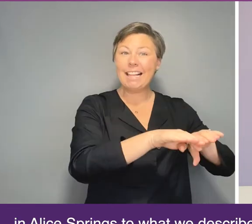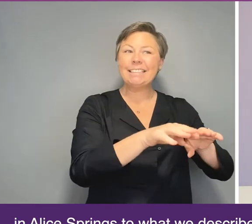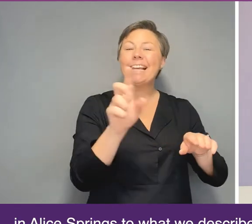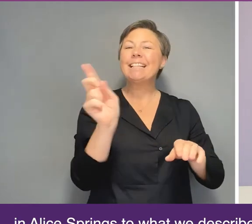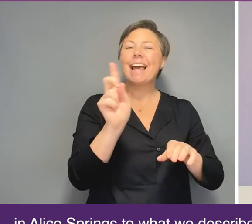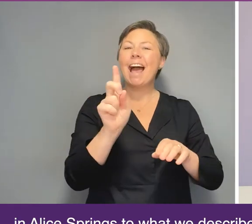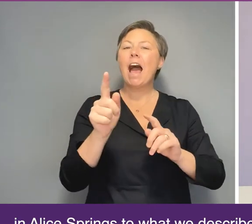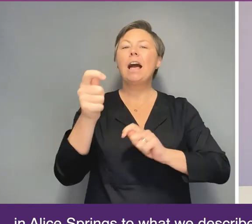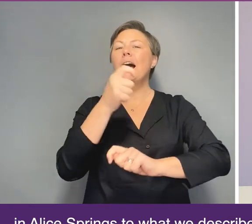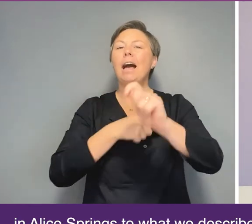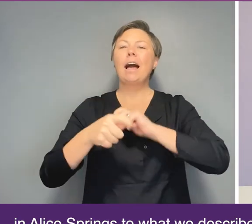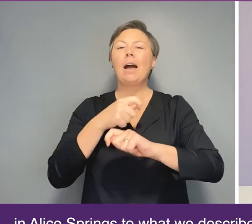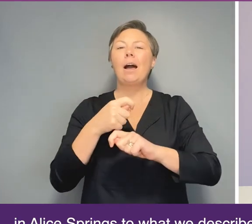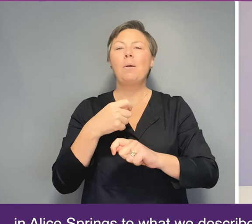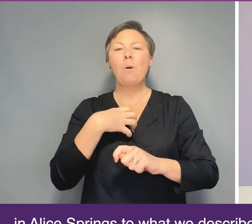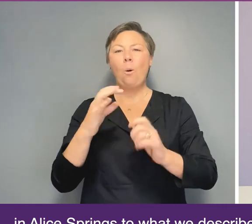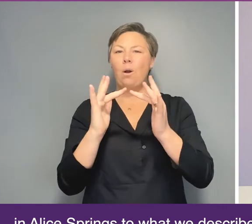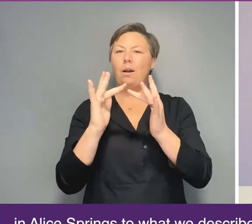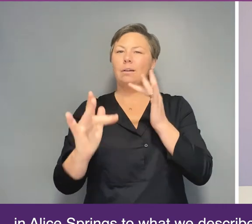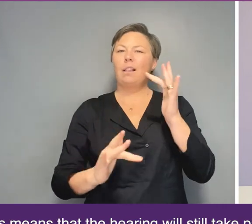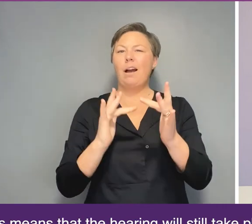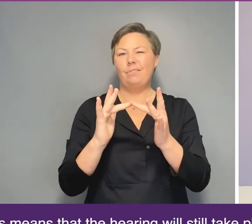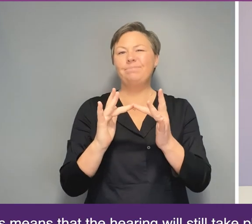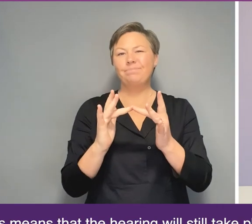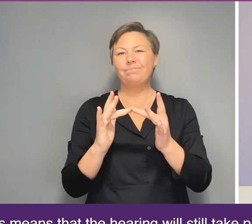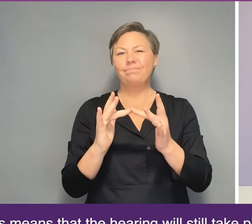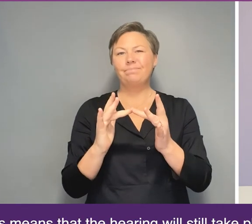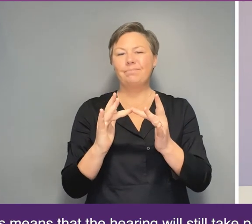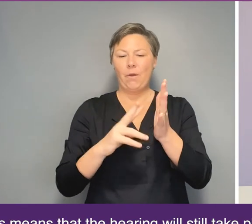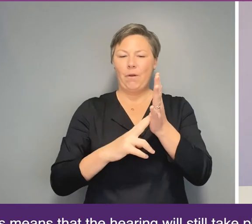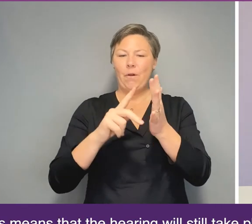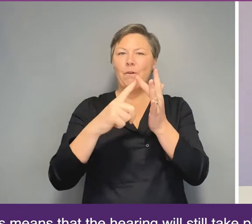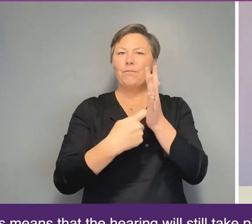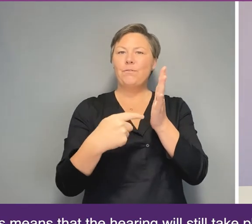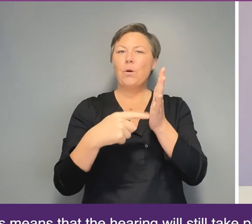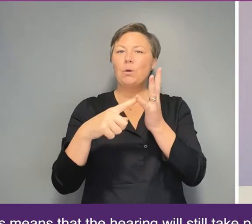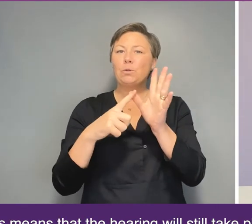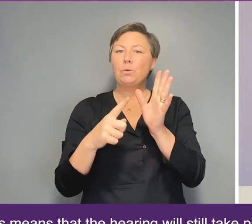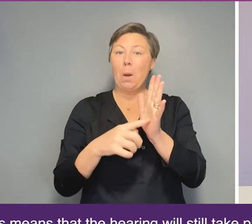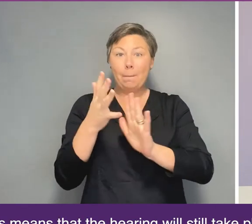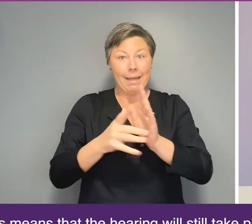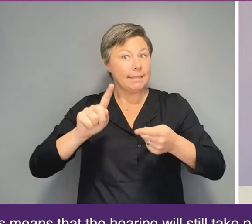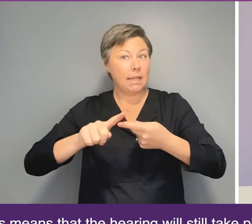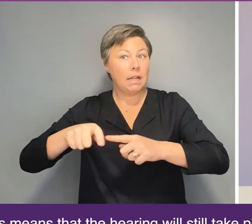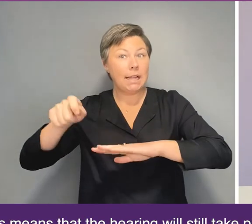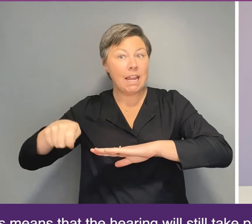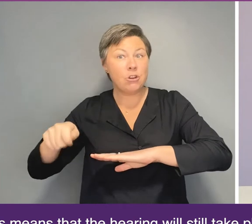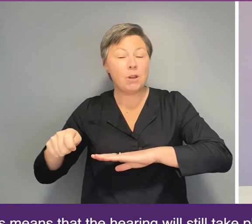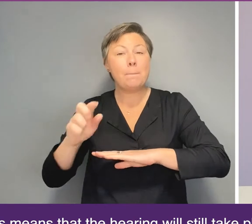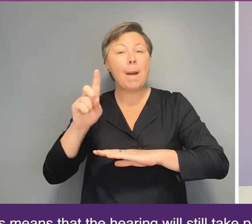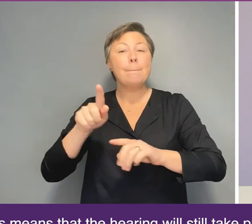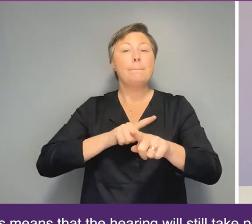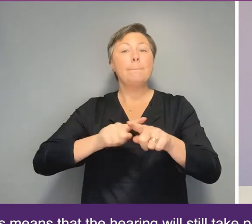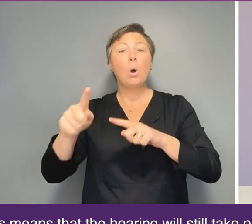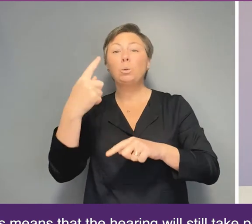we describe as a virtual hearing. This means that the hearing will still take place, but most of the witnesses,